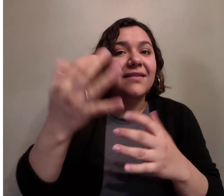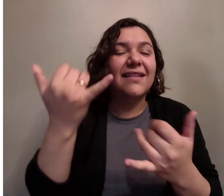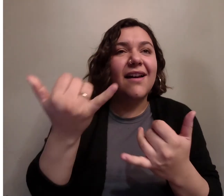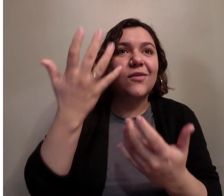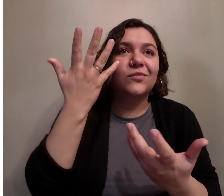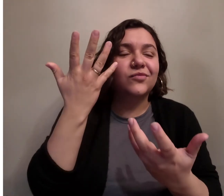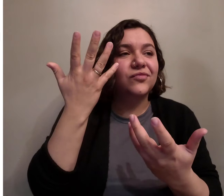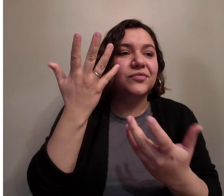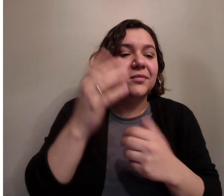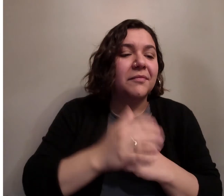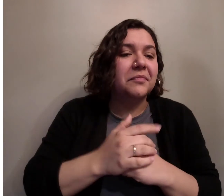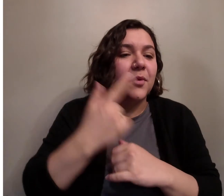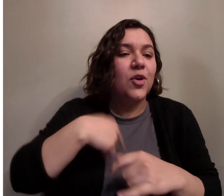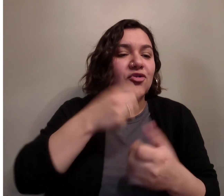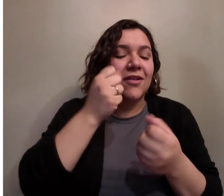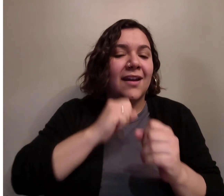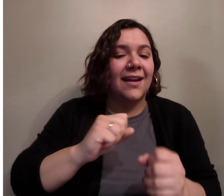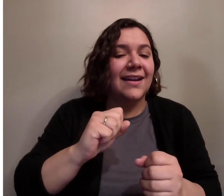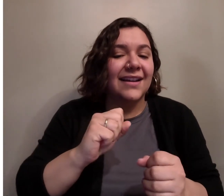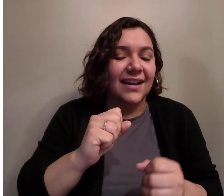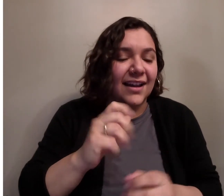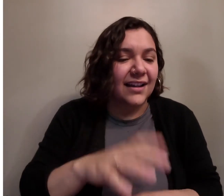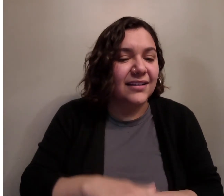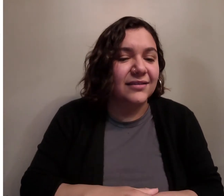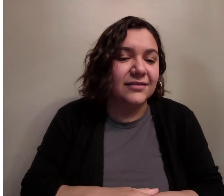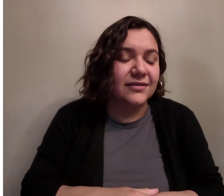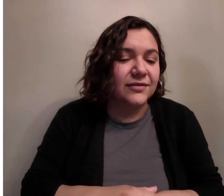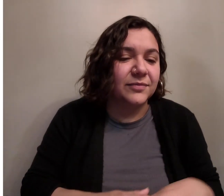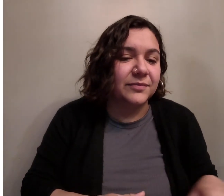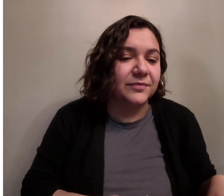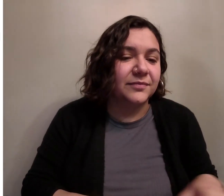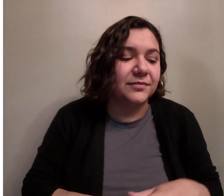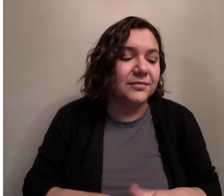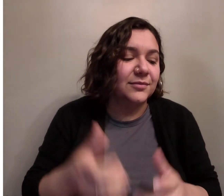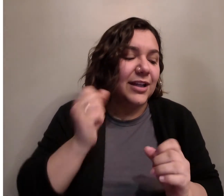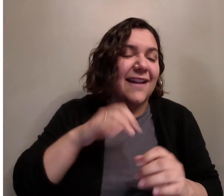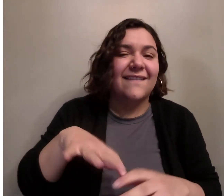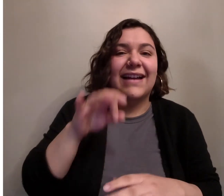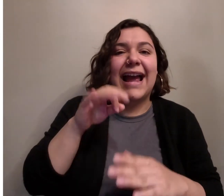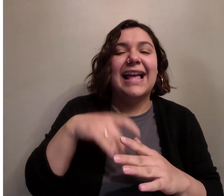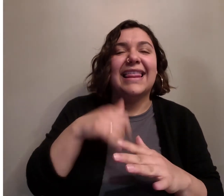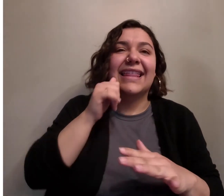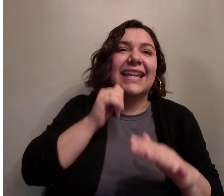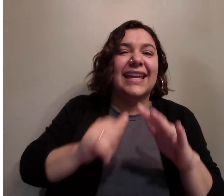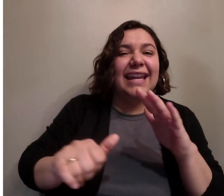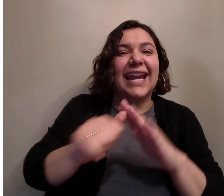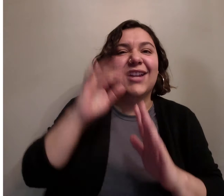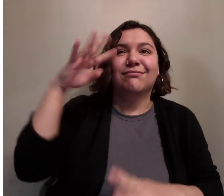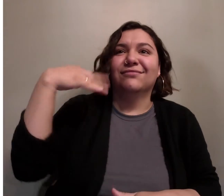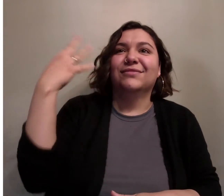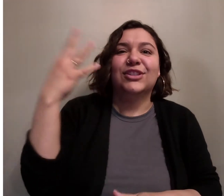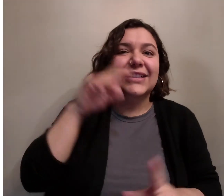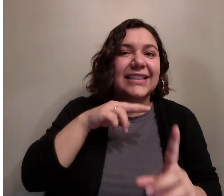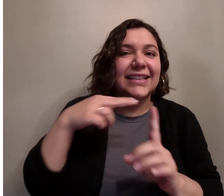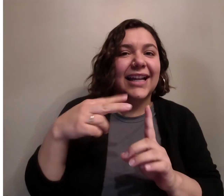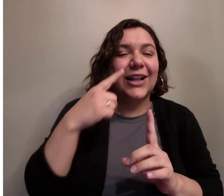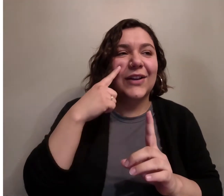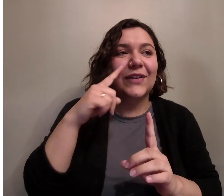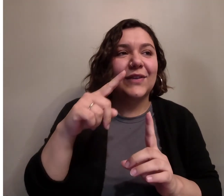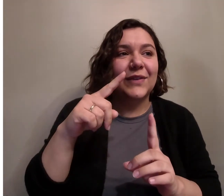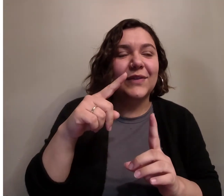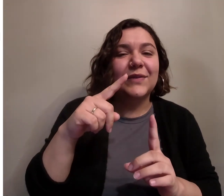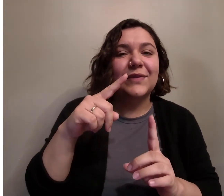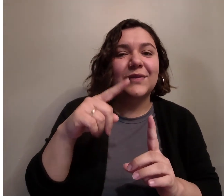because instead of us finding the hidden